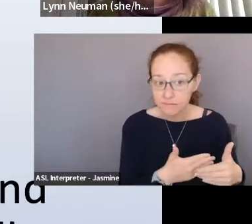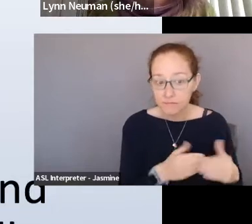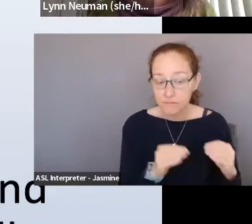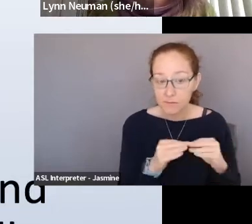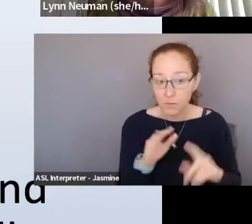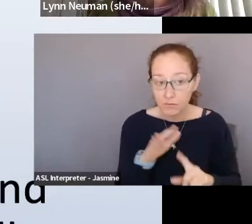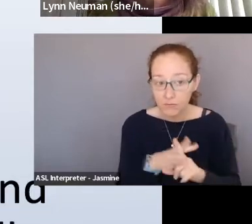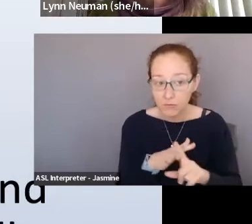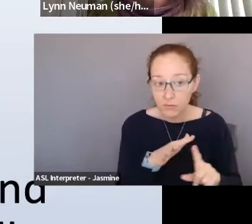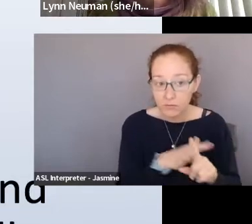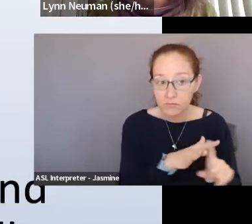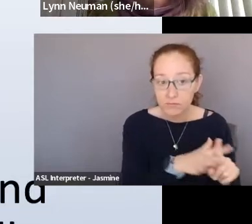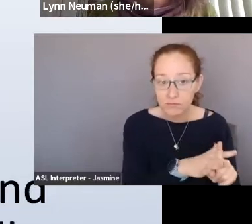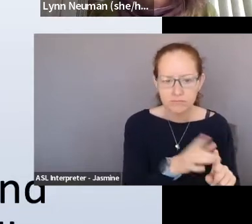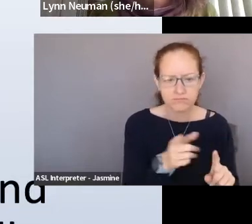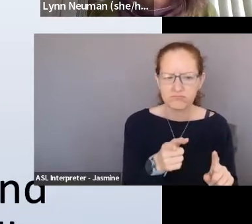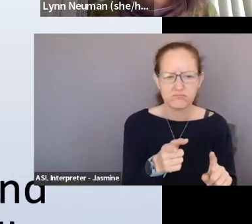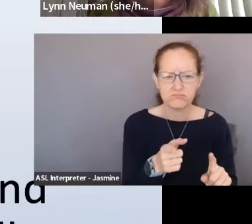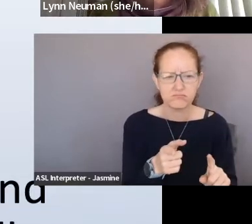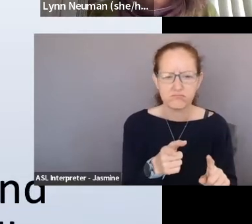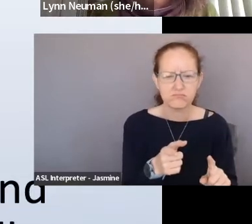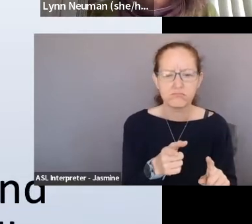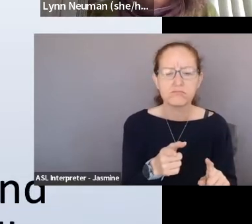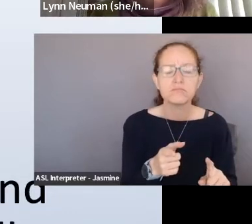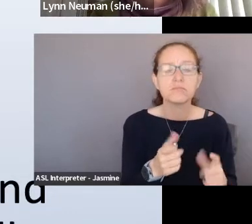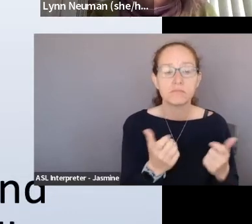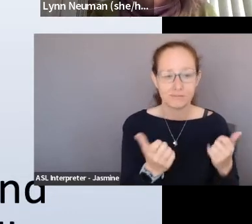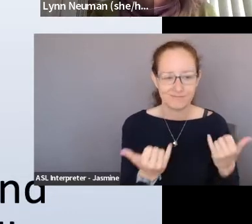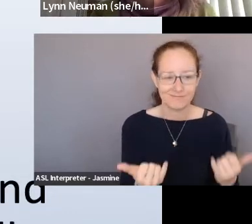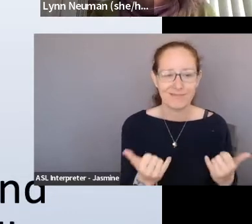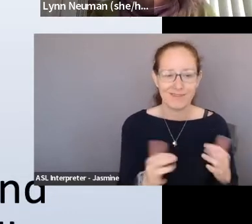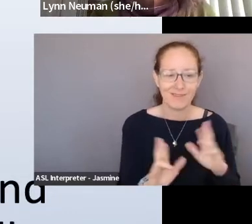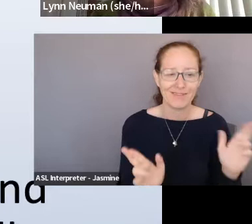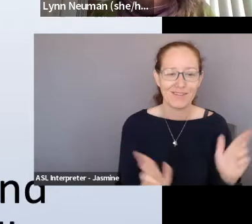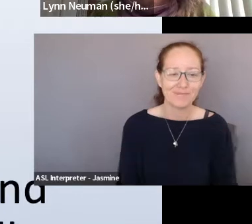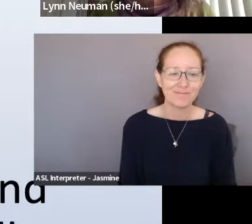Who is saying part of the screen? Maybe try, there we go.